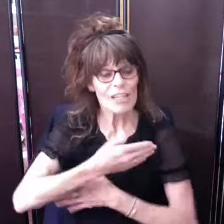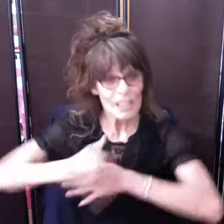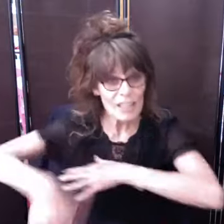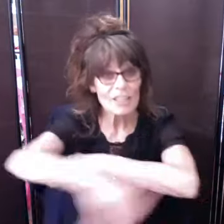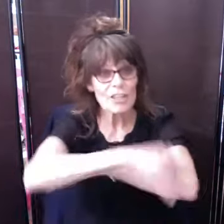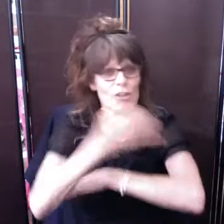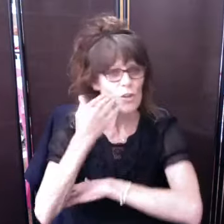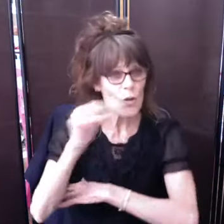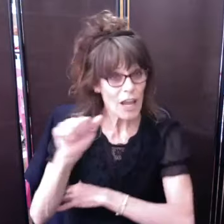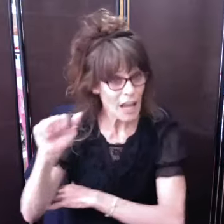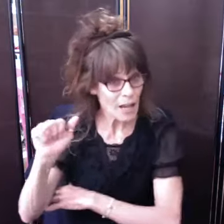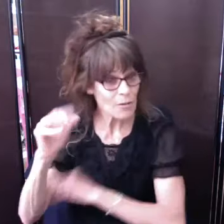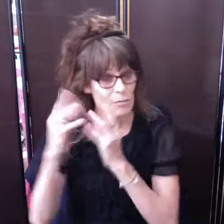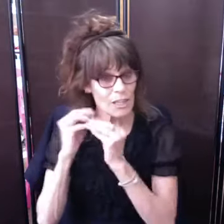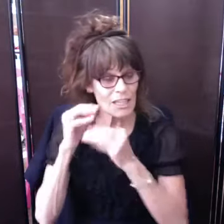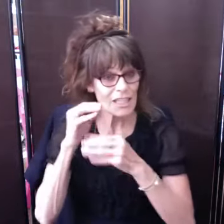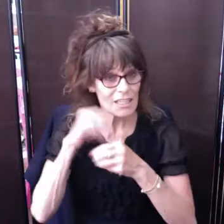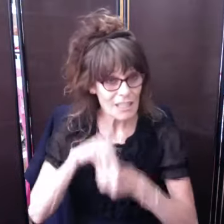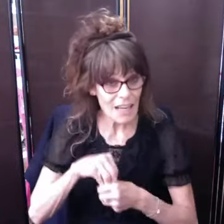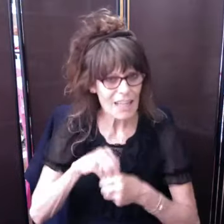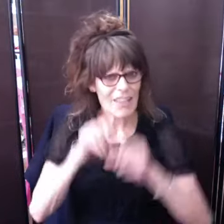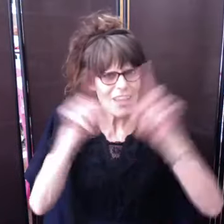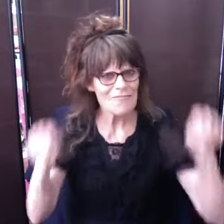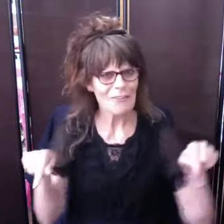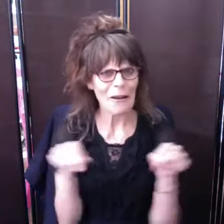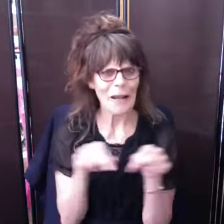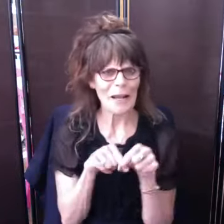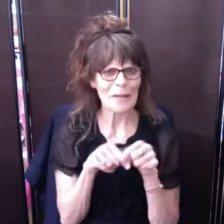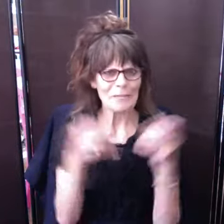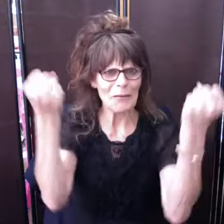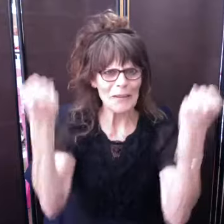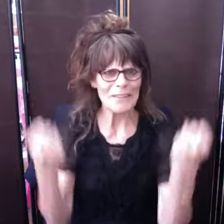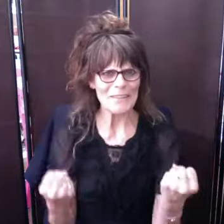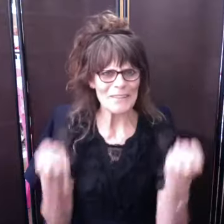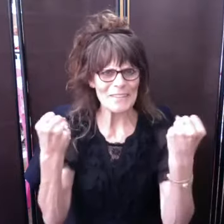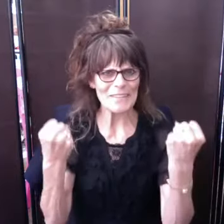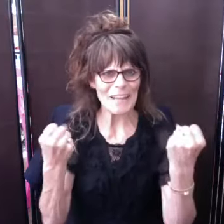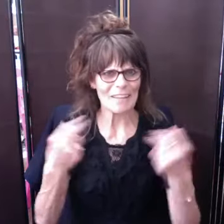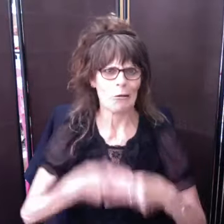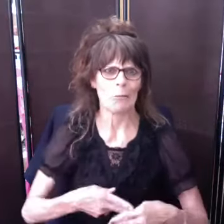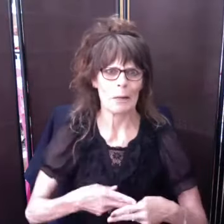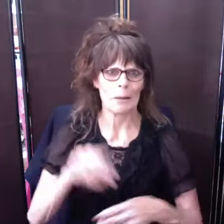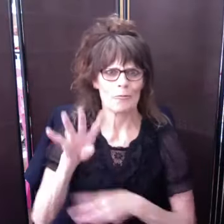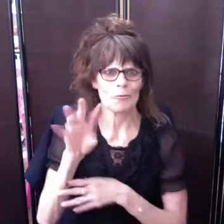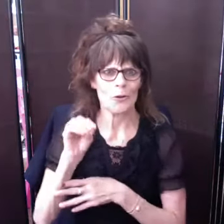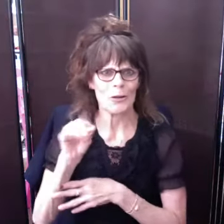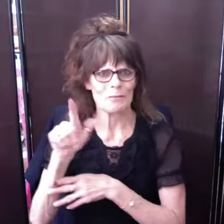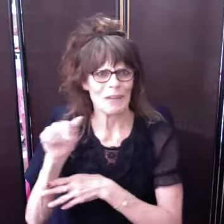meeting inside, and they had framed the window shades. They each weighed about 40 pounds. They were in these enormous frames. So